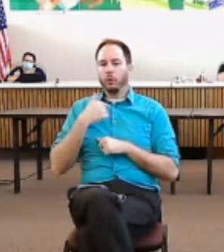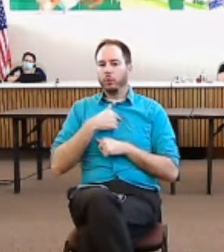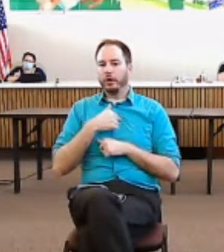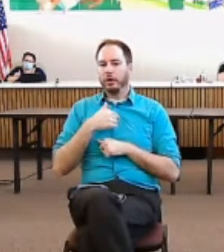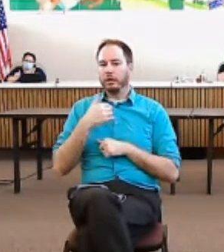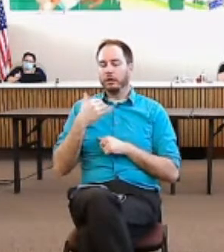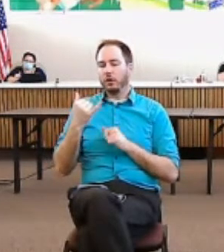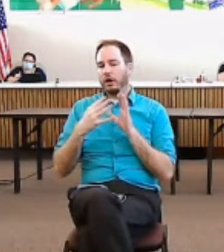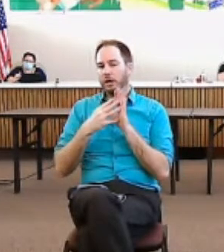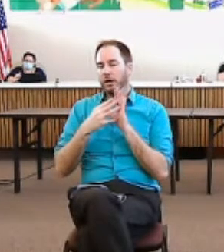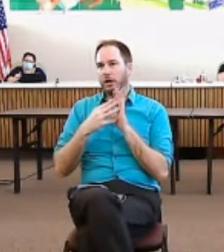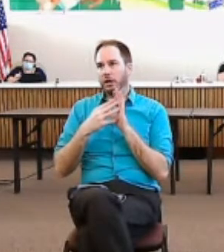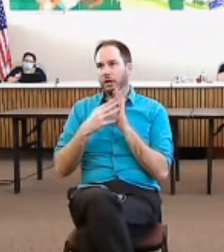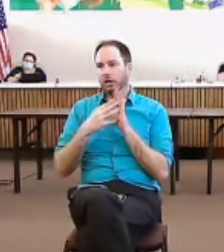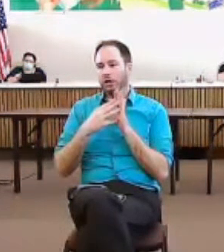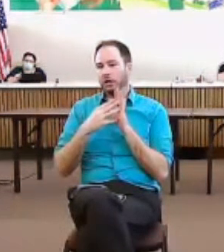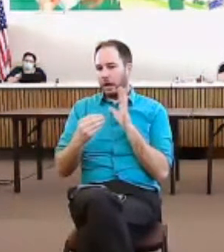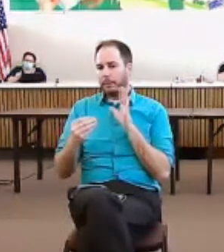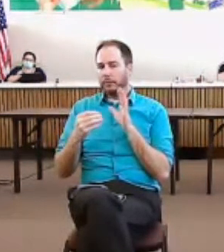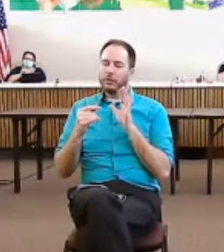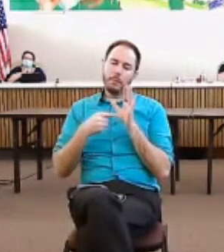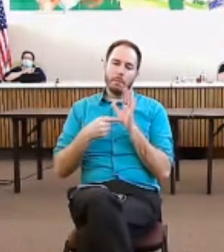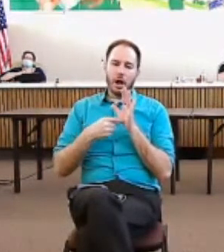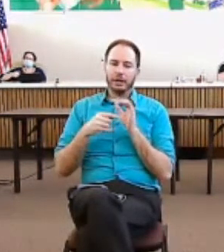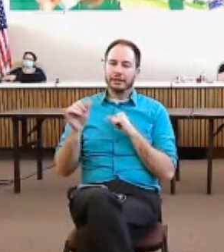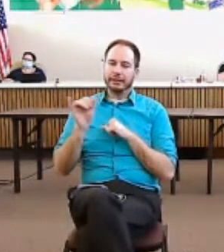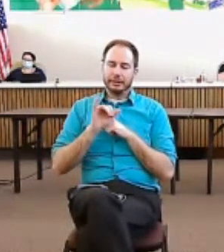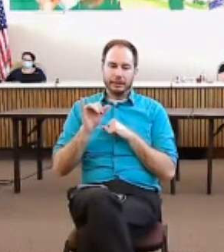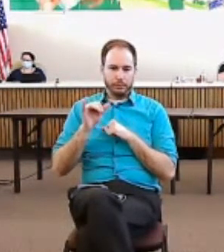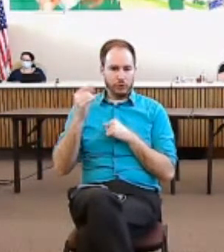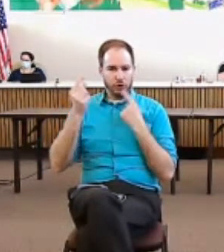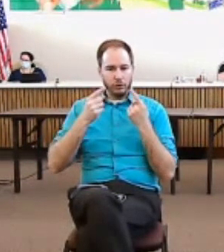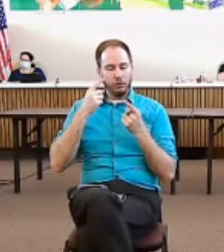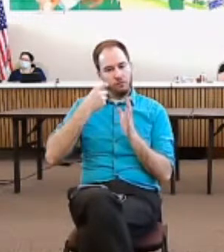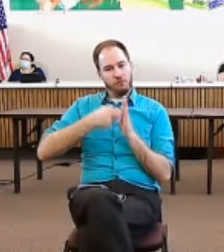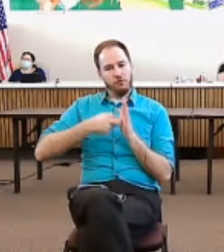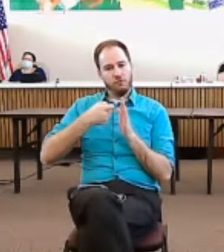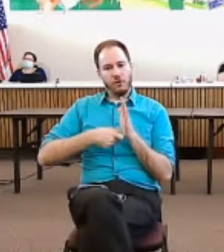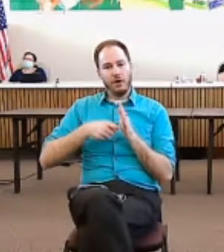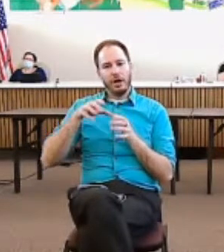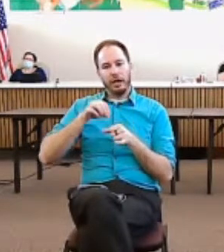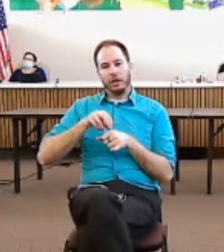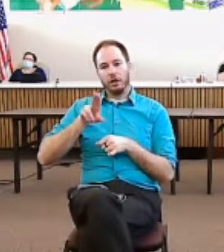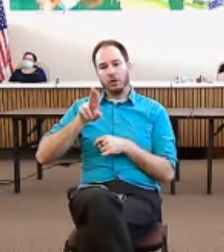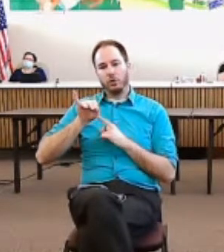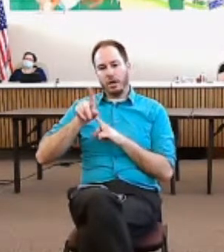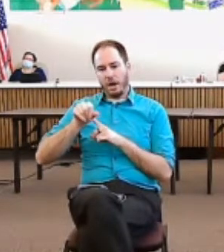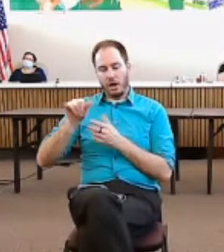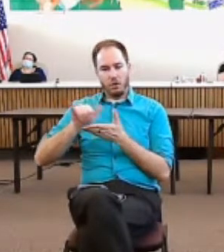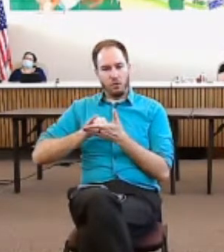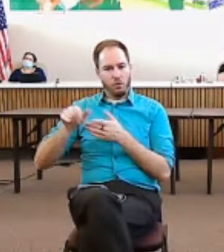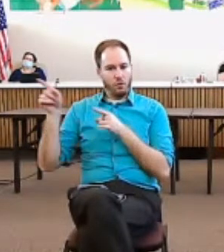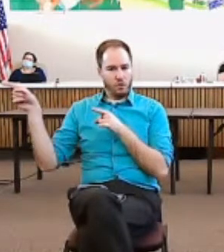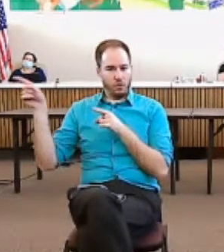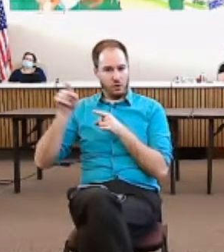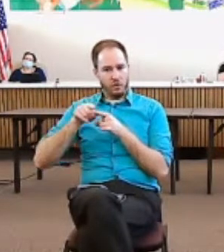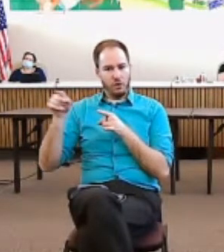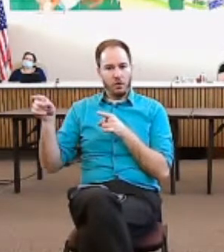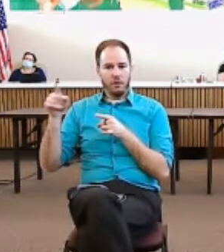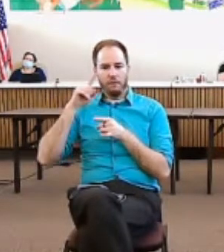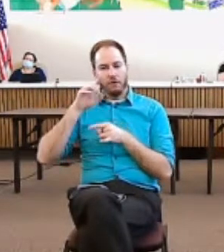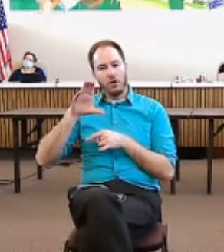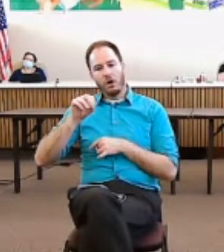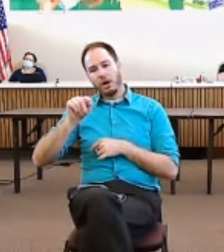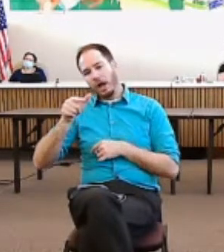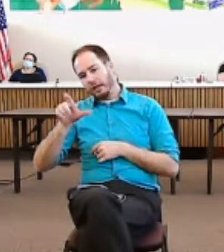using as a model the same kind of rate structure that's used in Utica, New York. So with cottages